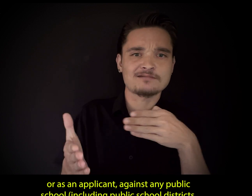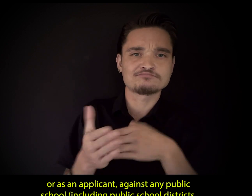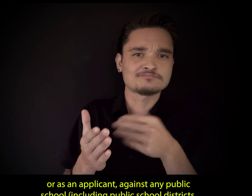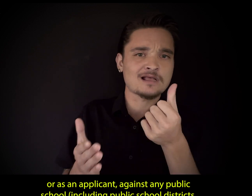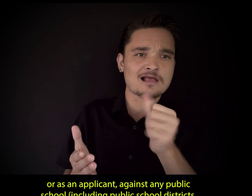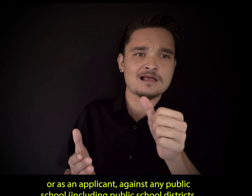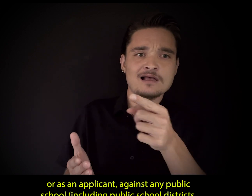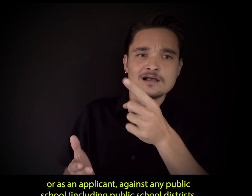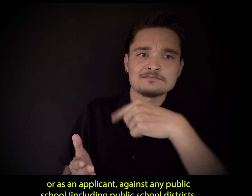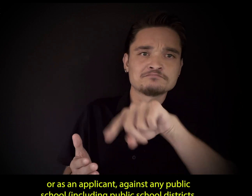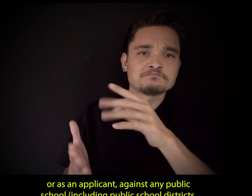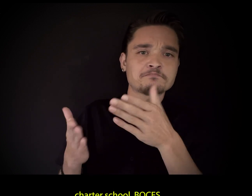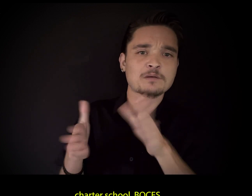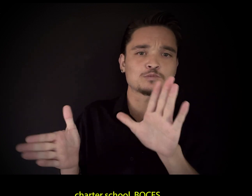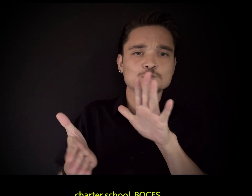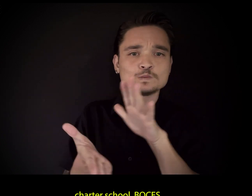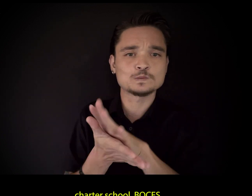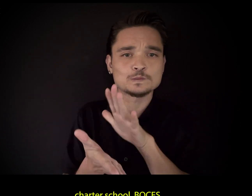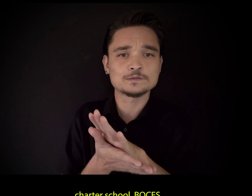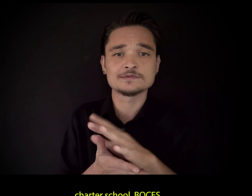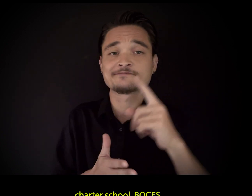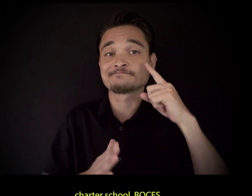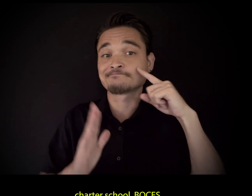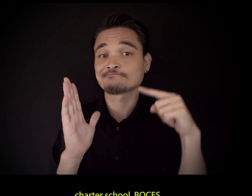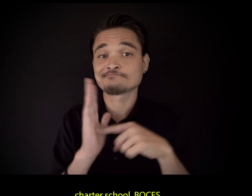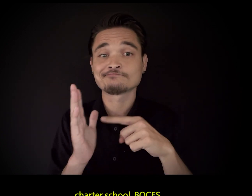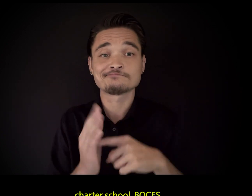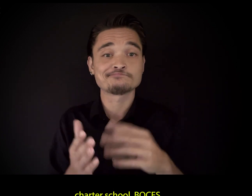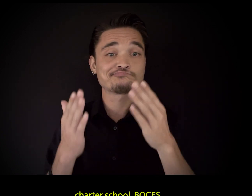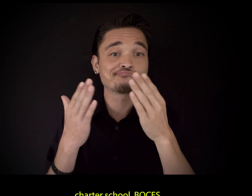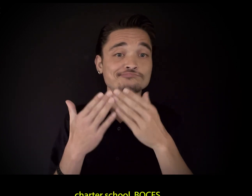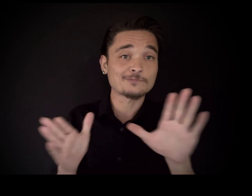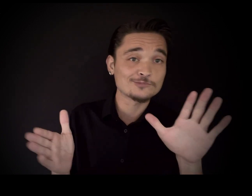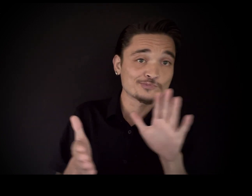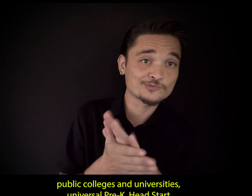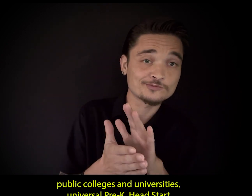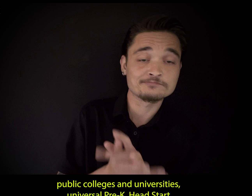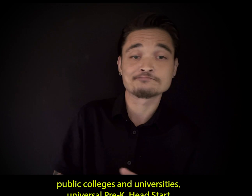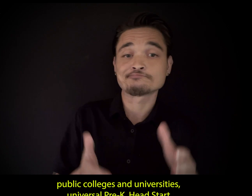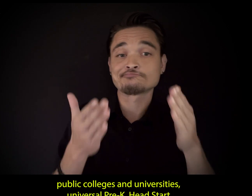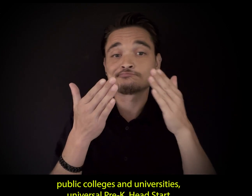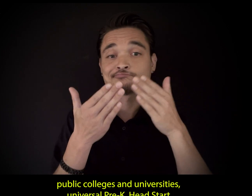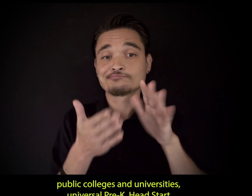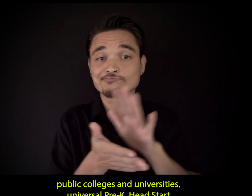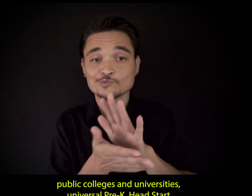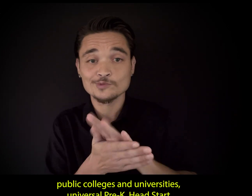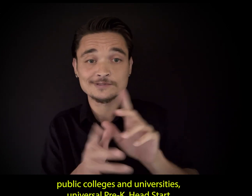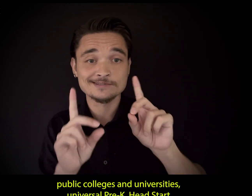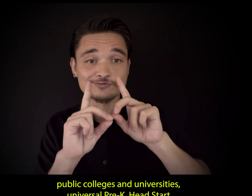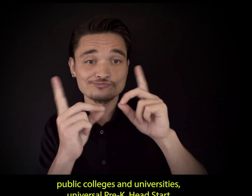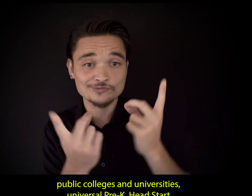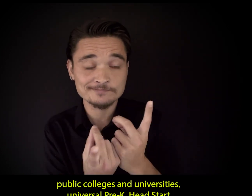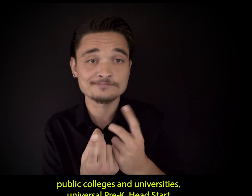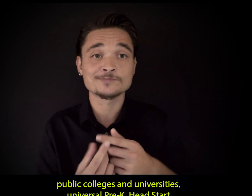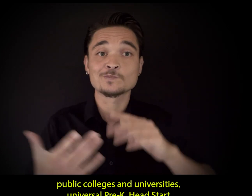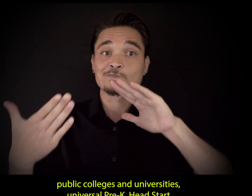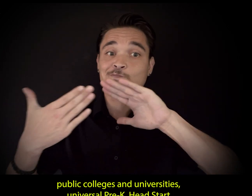public school districts, charter school, BOCES, public colleges and universities, universal